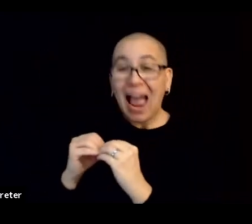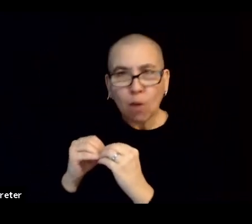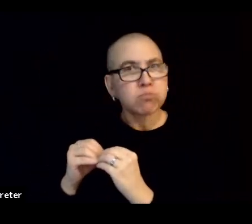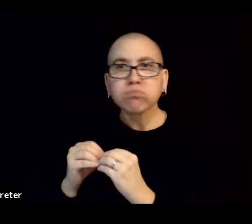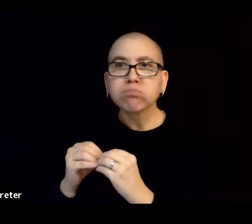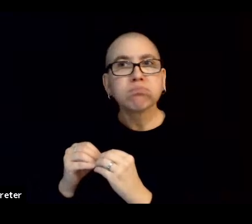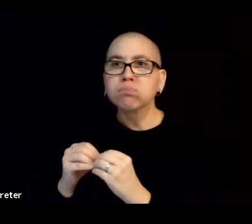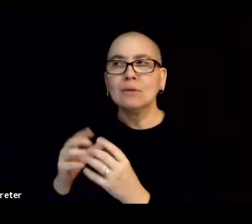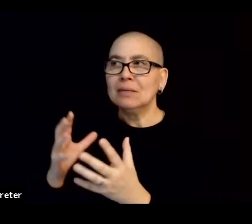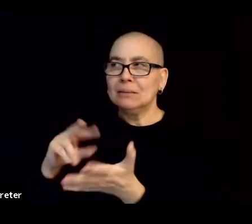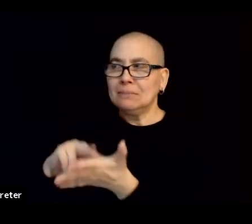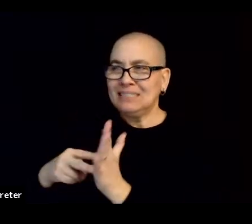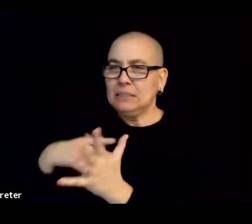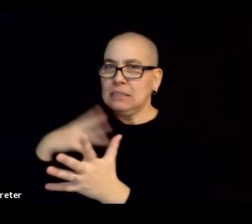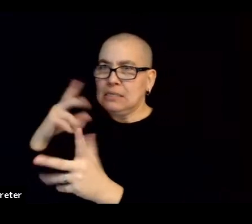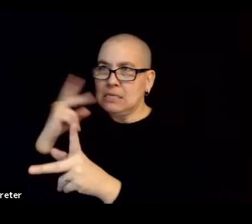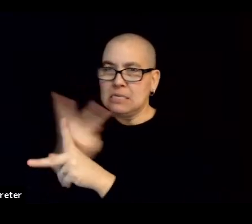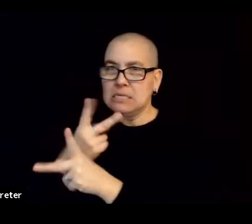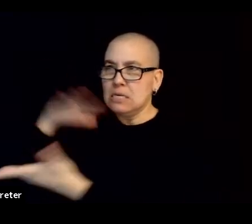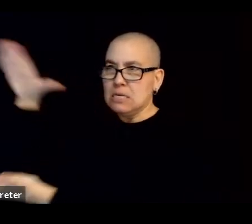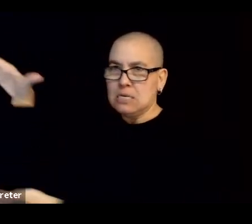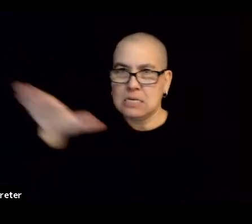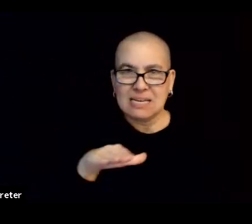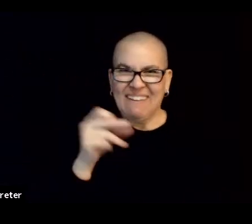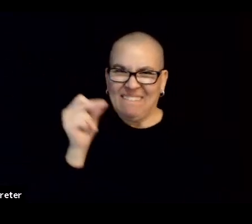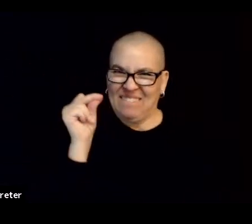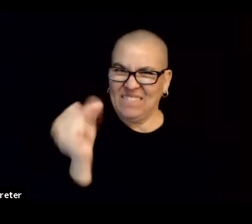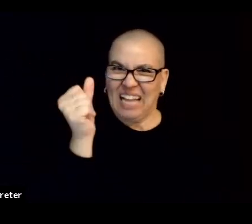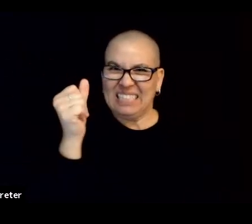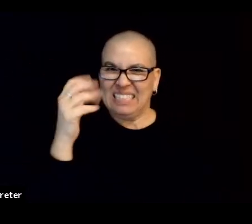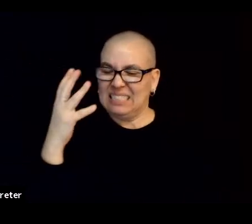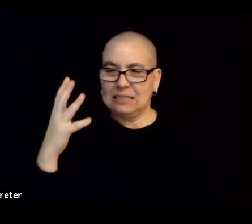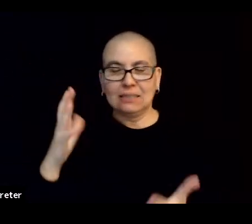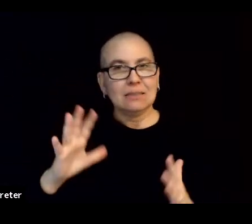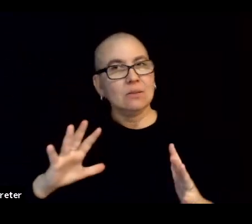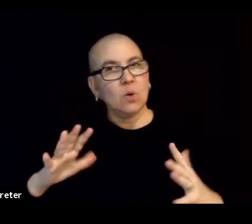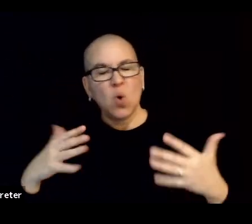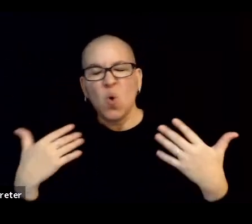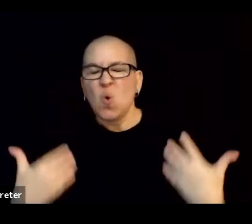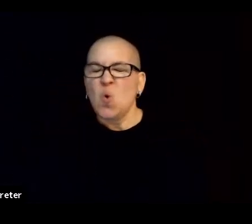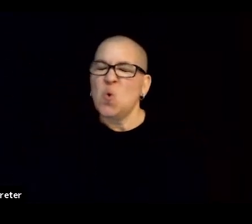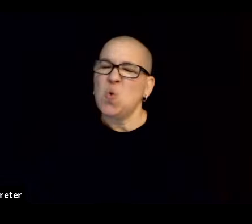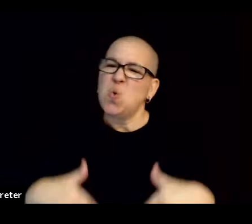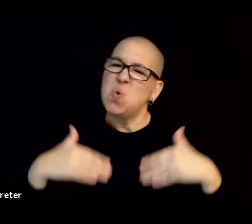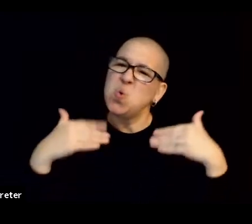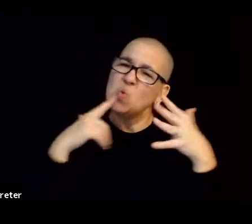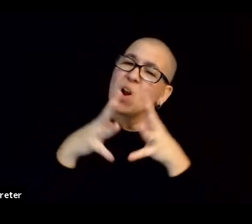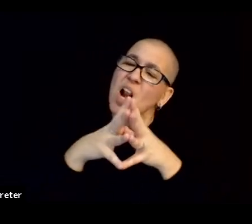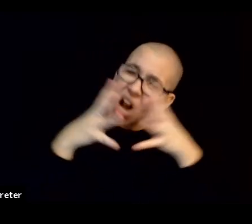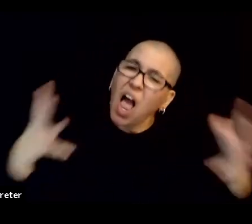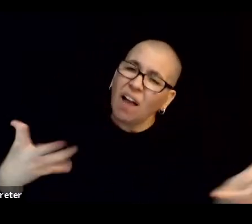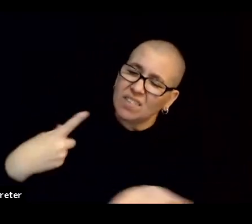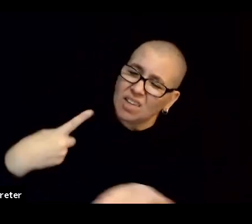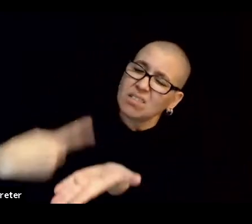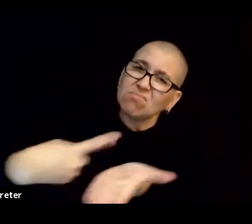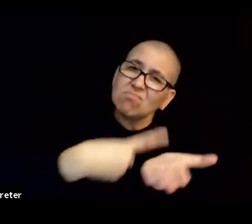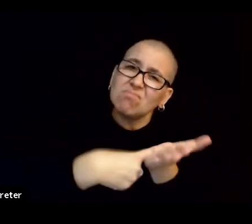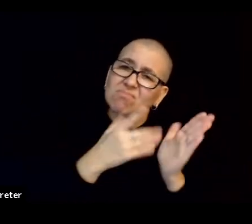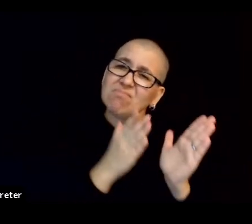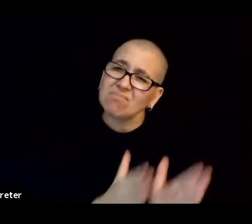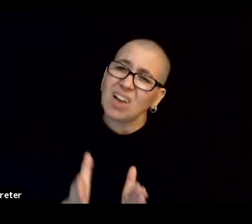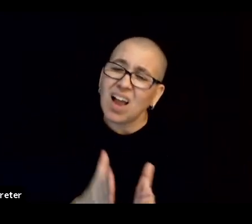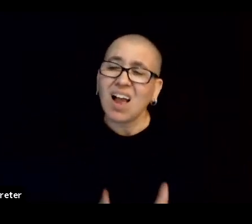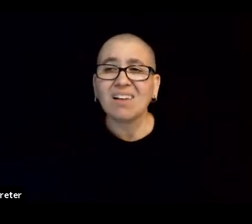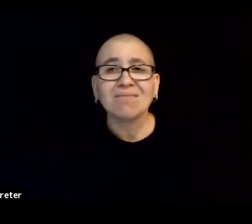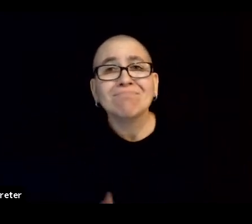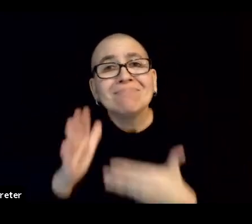work all the way through 1A, 1B, and 1C without expanding, even if the federal government had not set it and set those expectations, Minnesotans